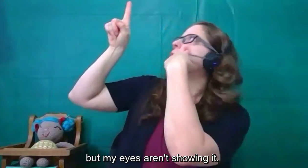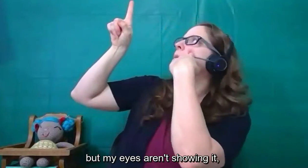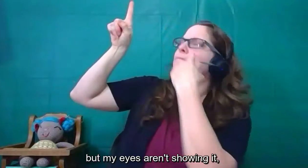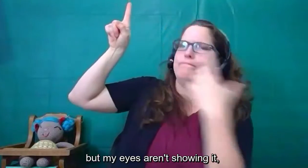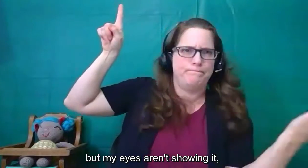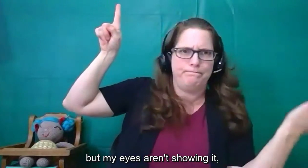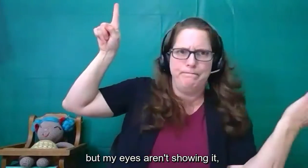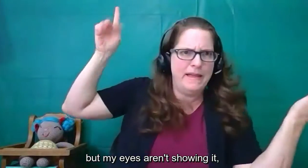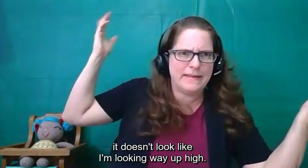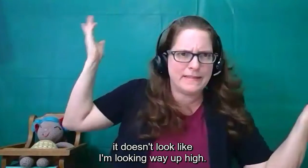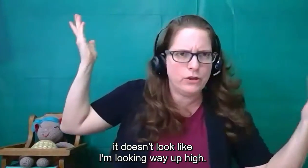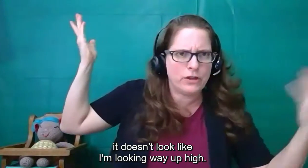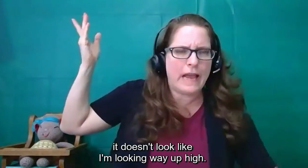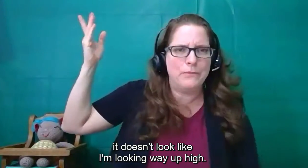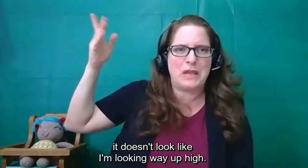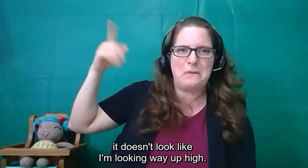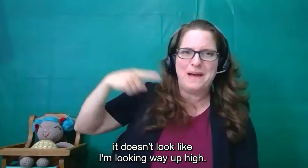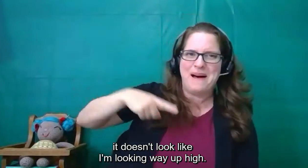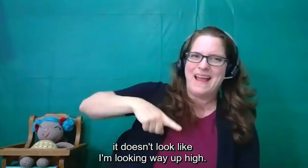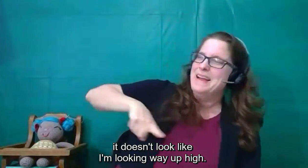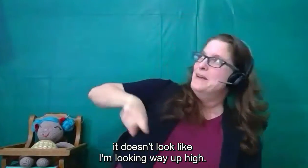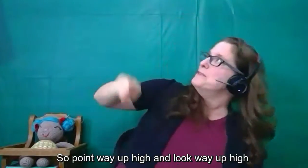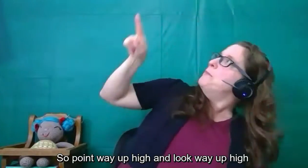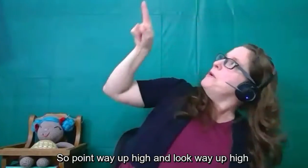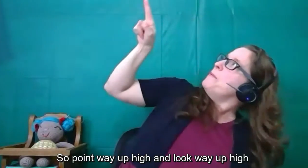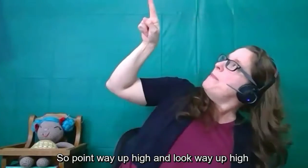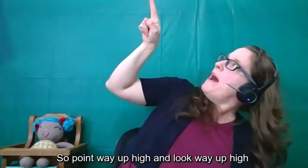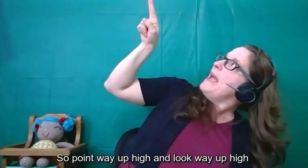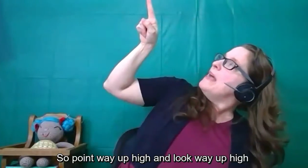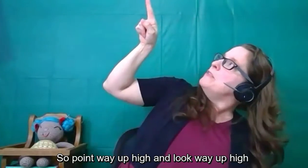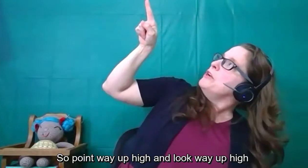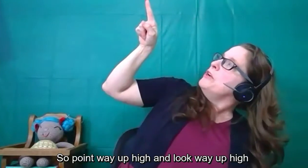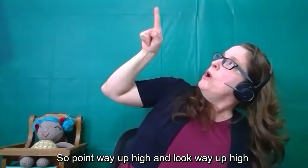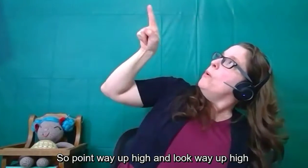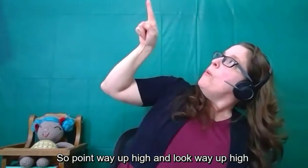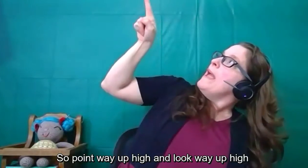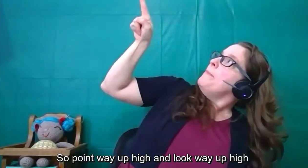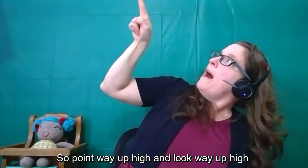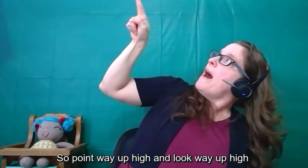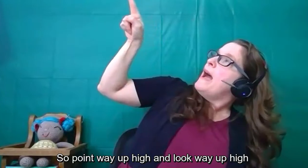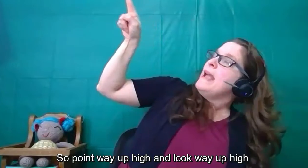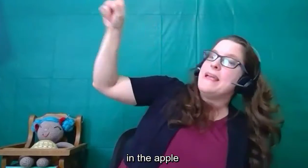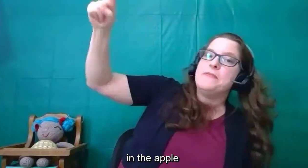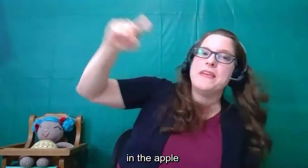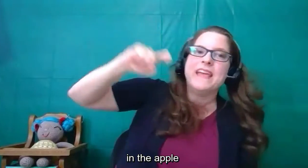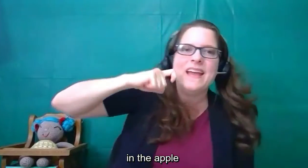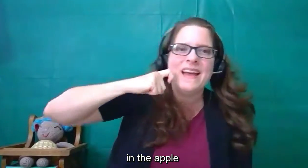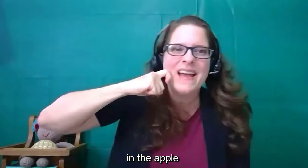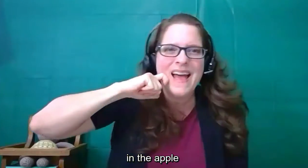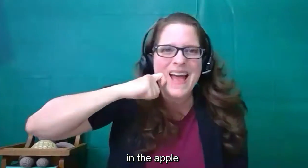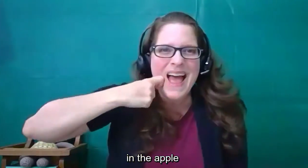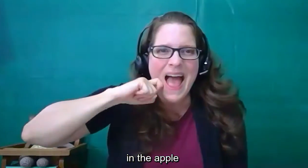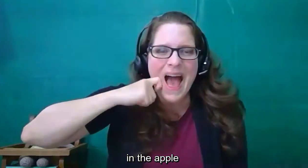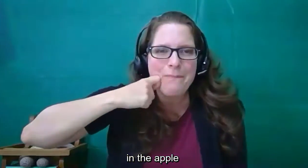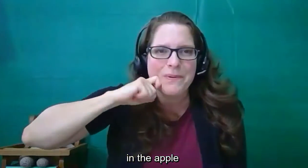it, it doesn't look like I'm looking way up high. So point way up high and look way up high in the apple